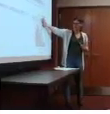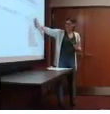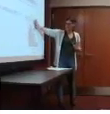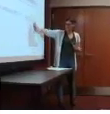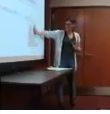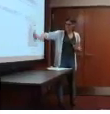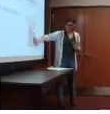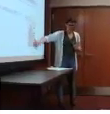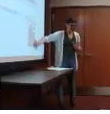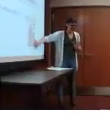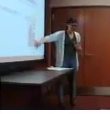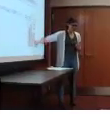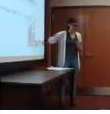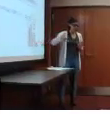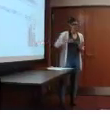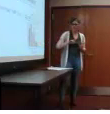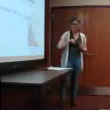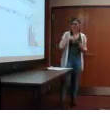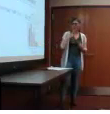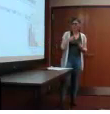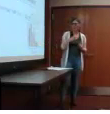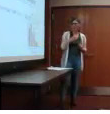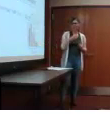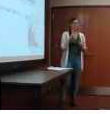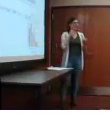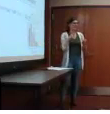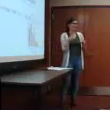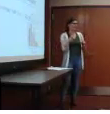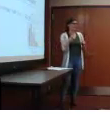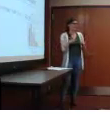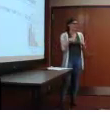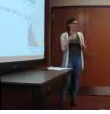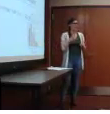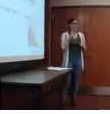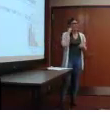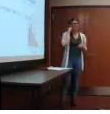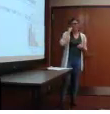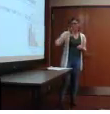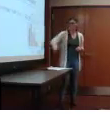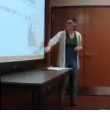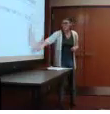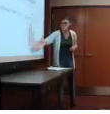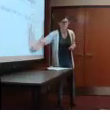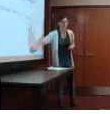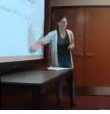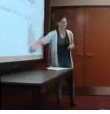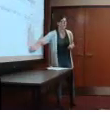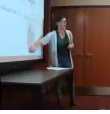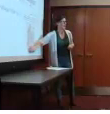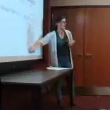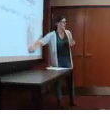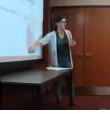so this graph here is showing us how many full noun phrases were used to either